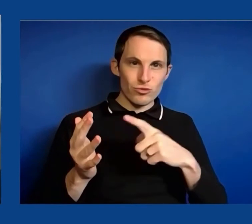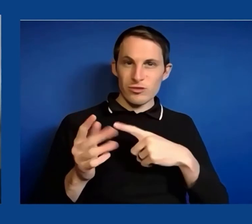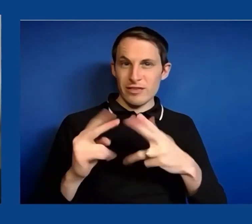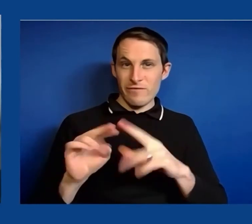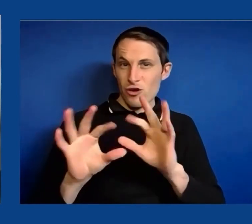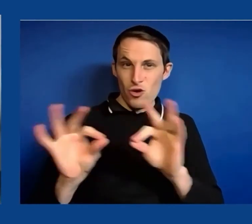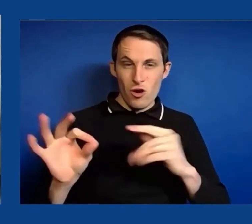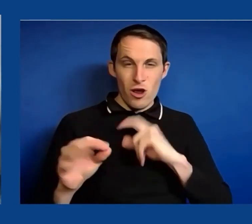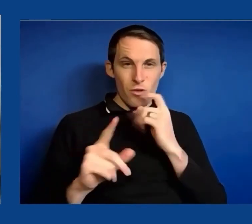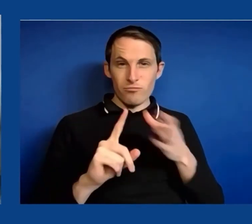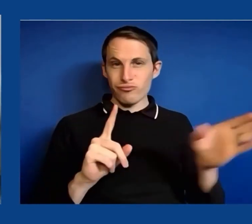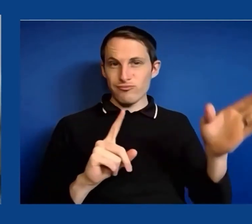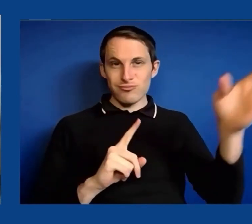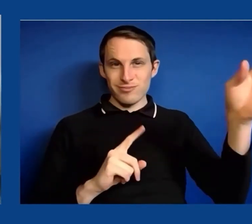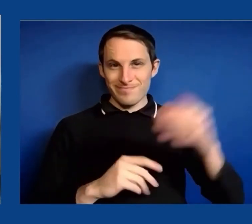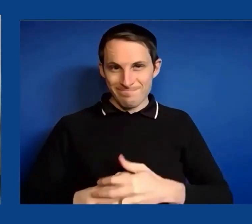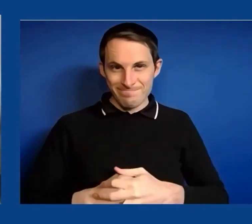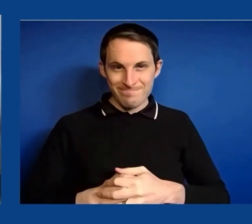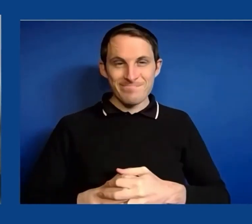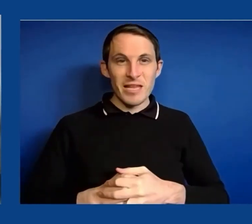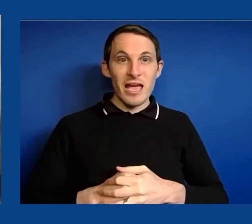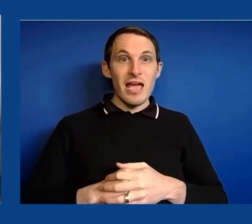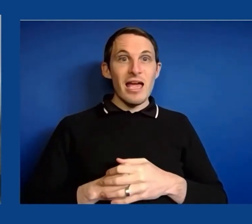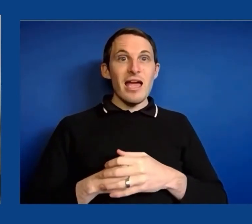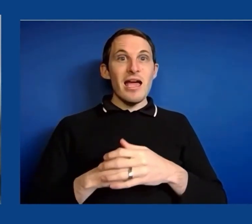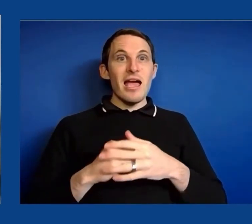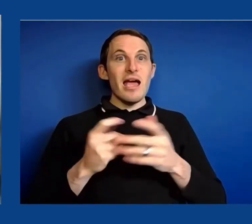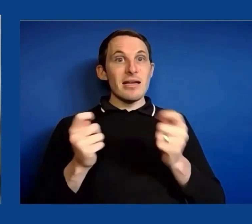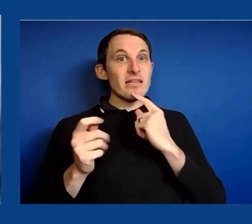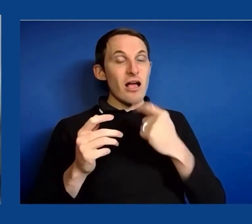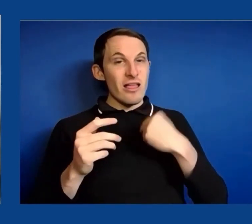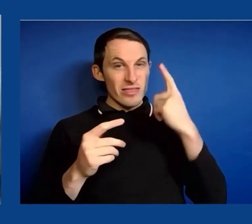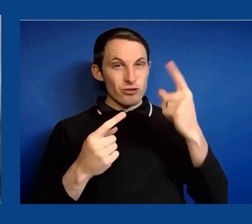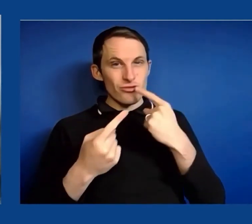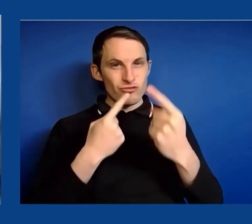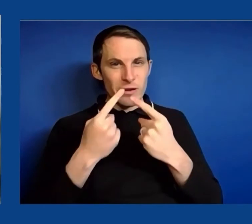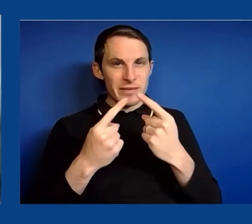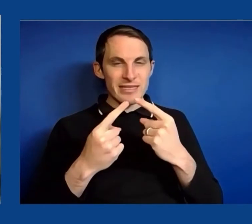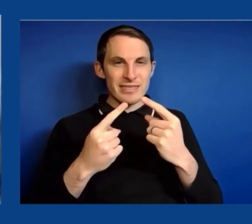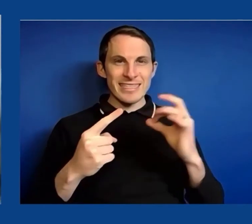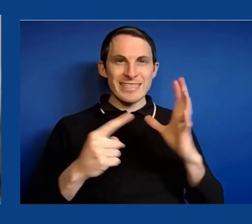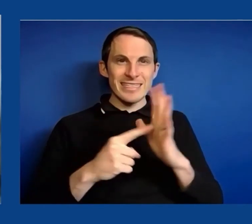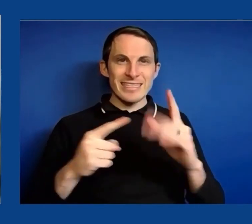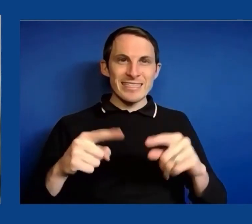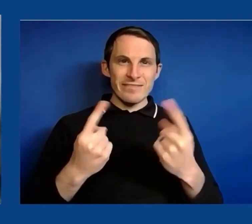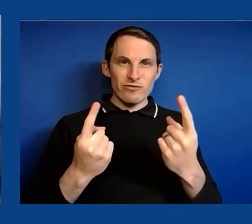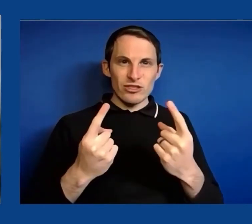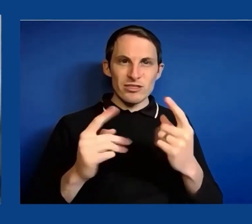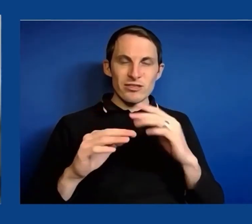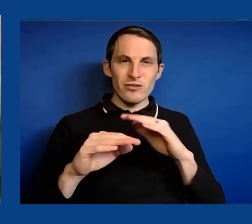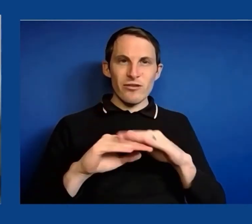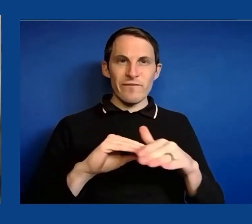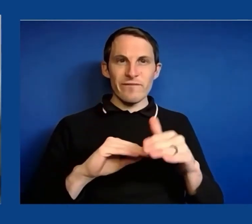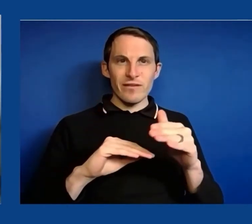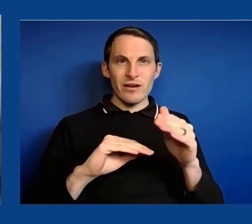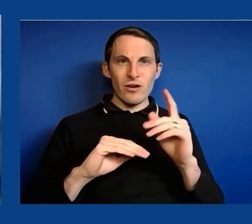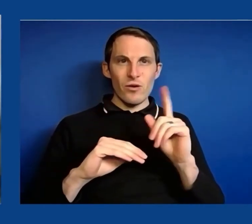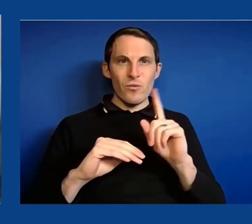getting off the track. I think you're describing key differences between what we've come to know